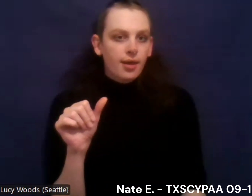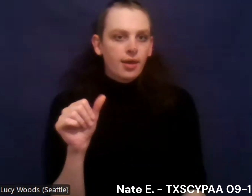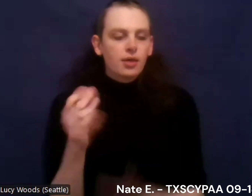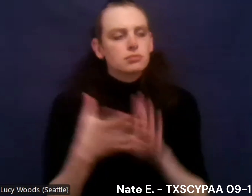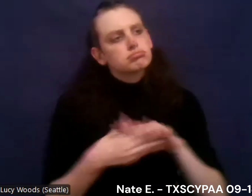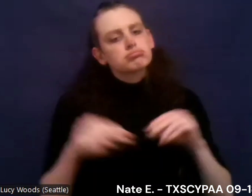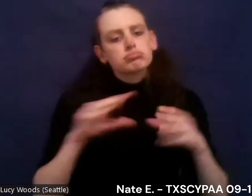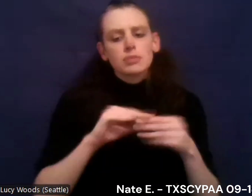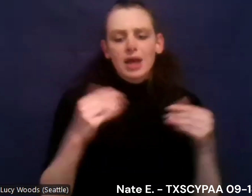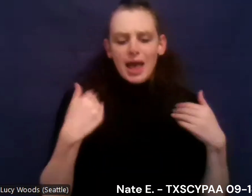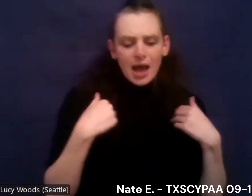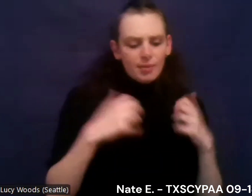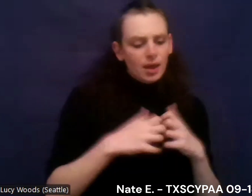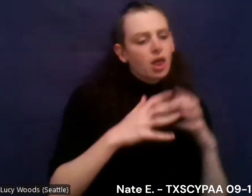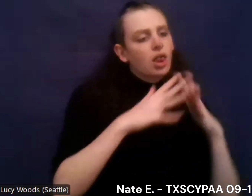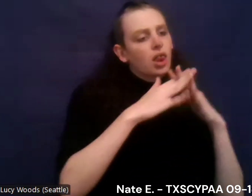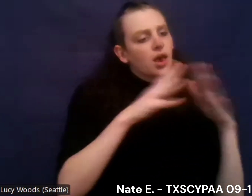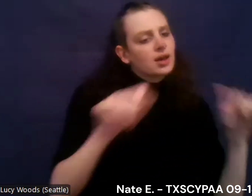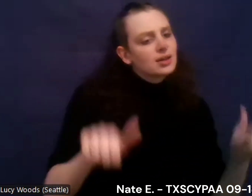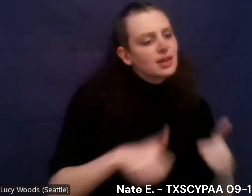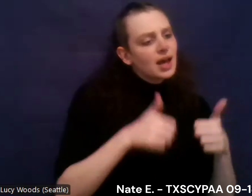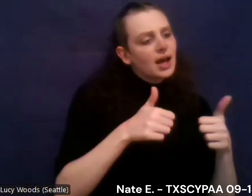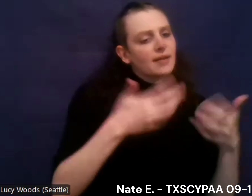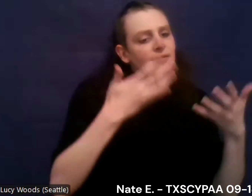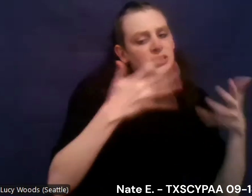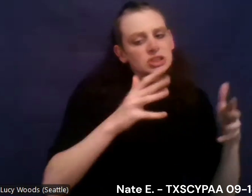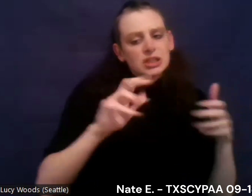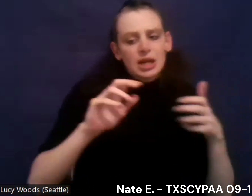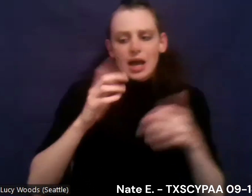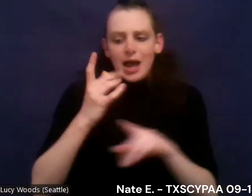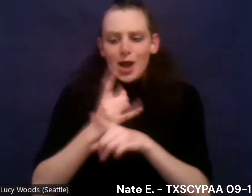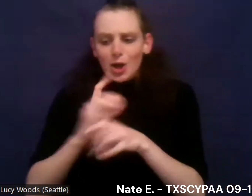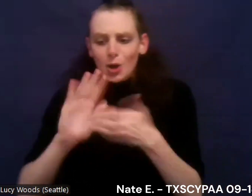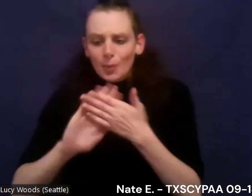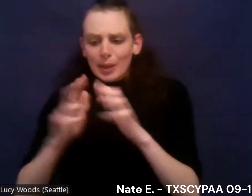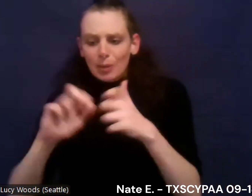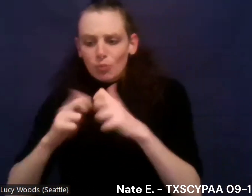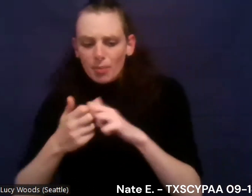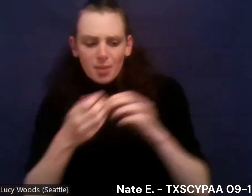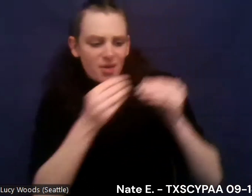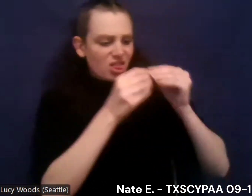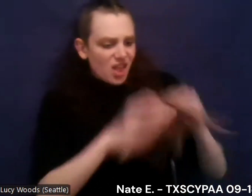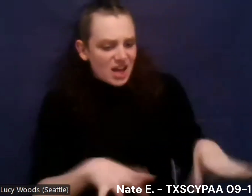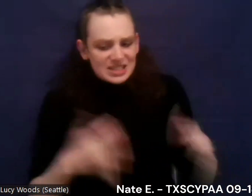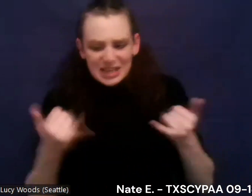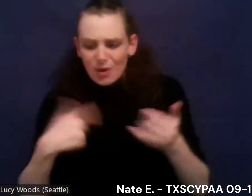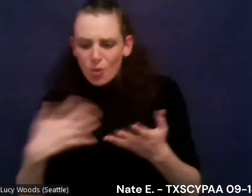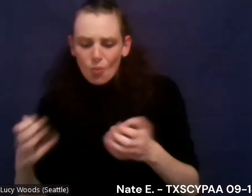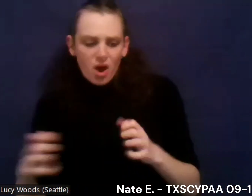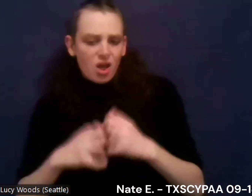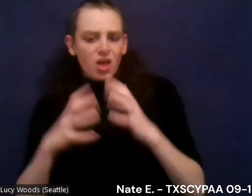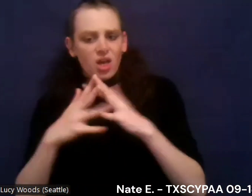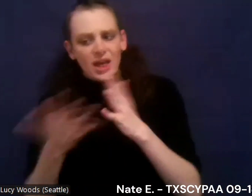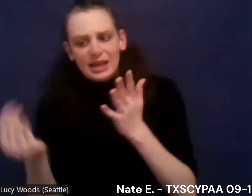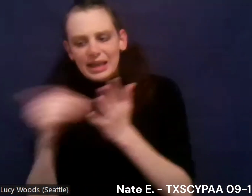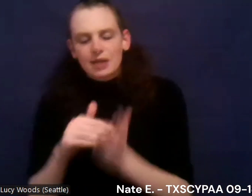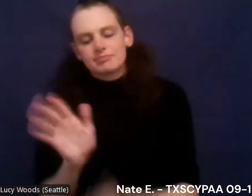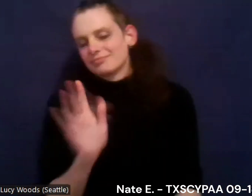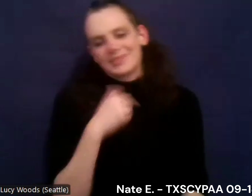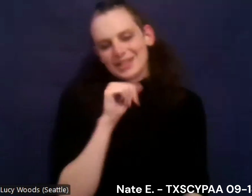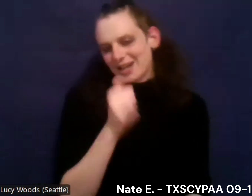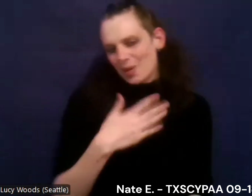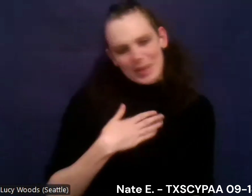built, then alcohol became a problem and I lost it, and now I want to get it back. And that's not my story at all. My story is like I